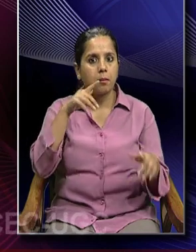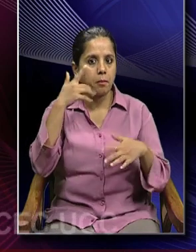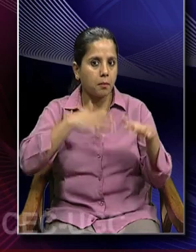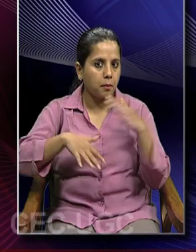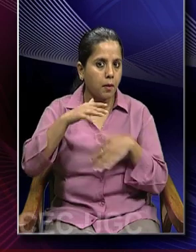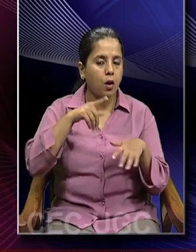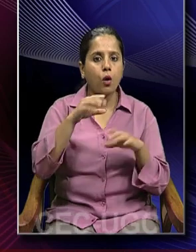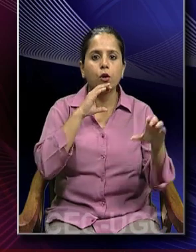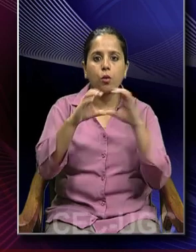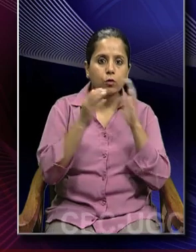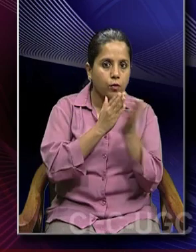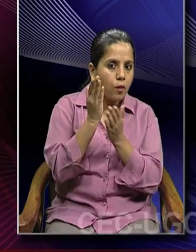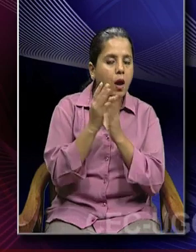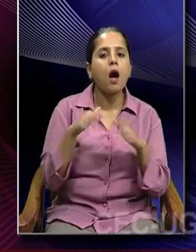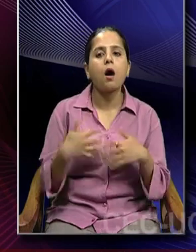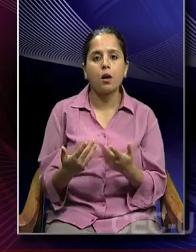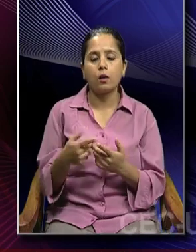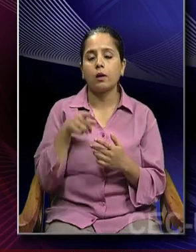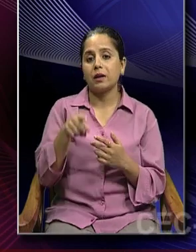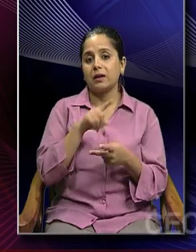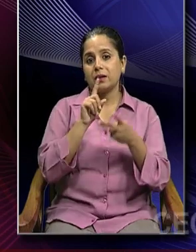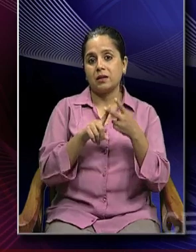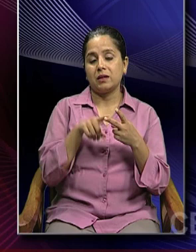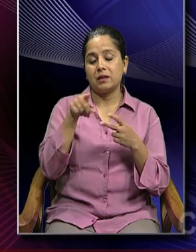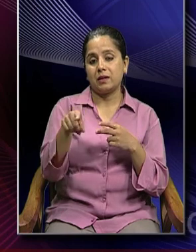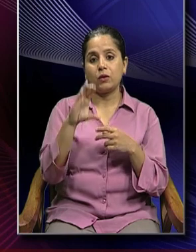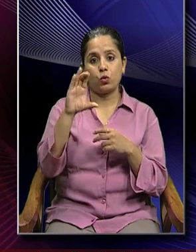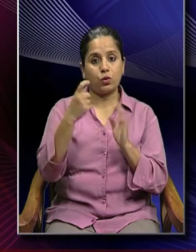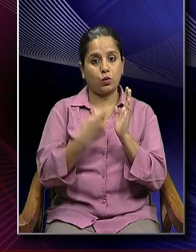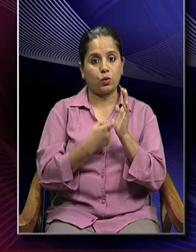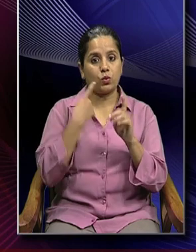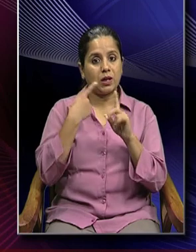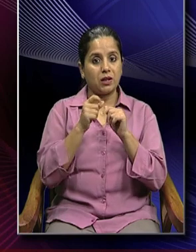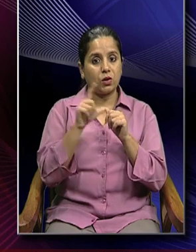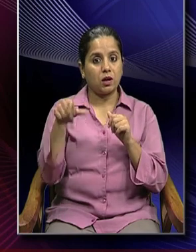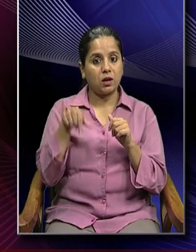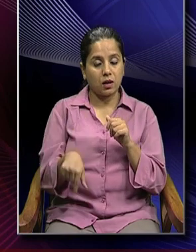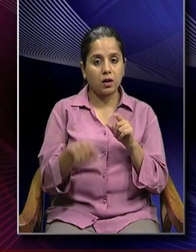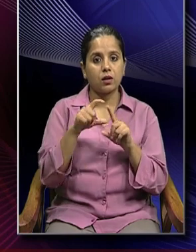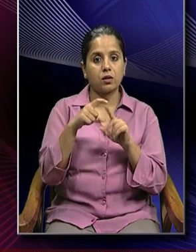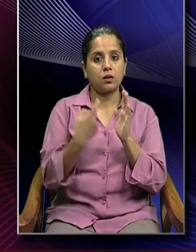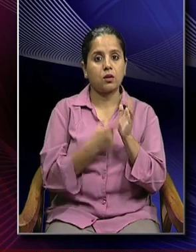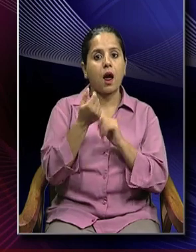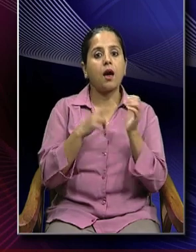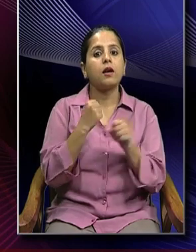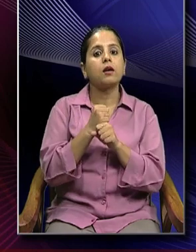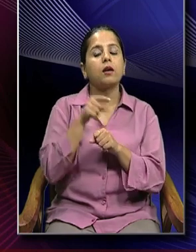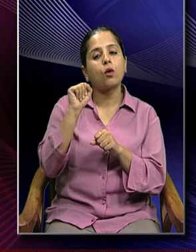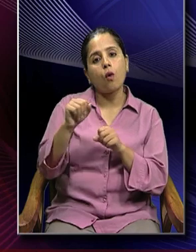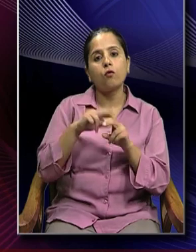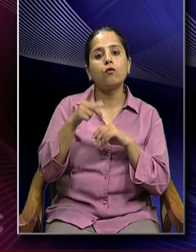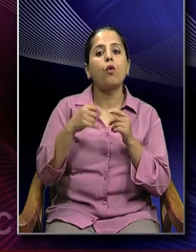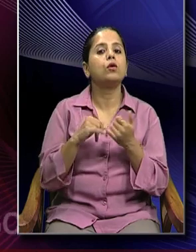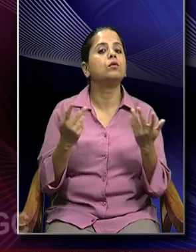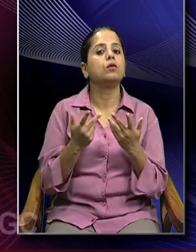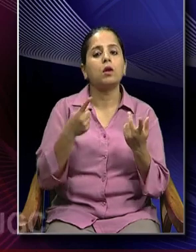way of communication? Second is critical driving forces. What are the critical driving forces in that sector?